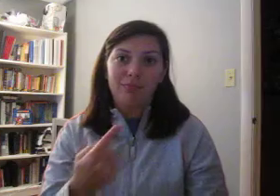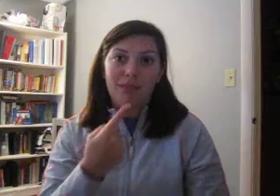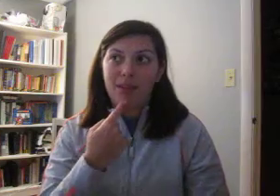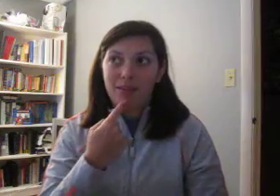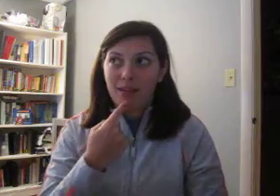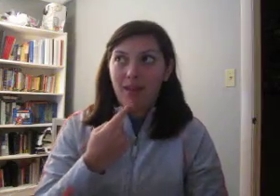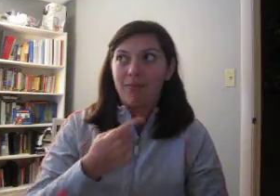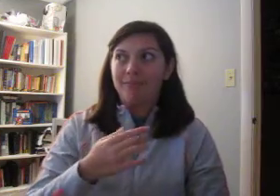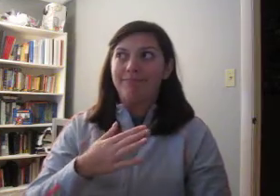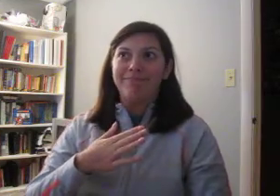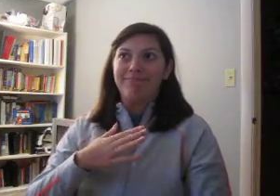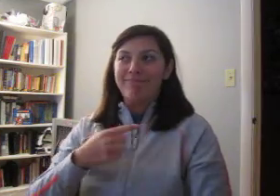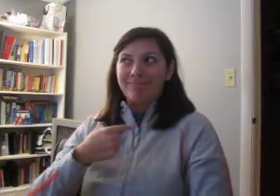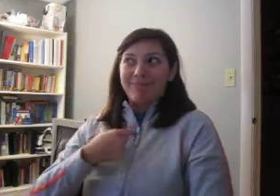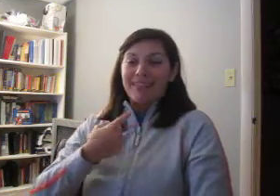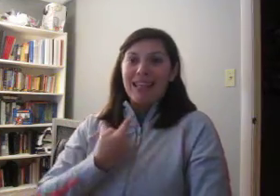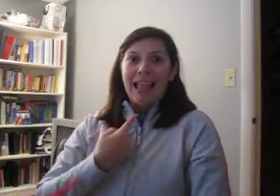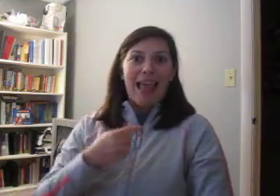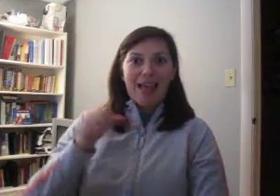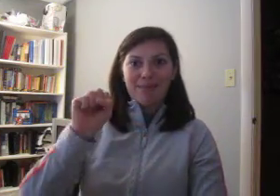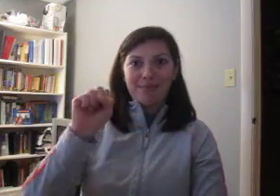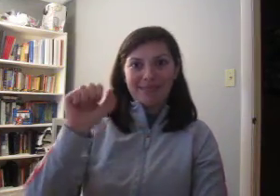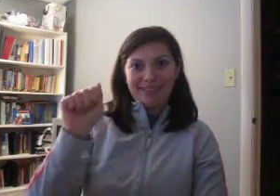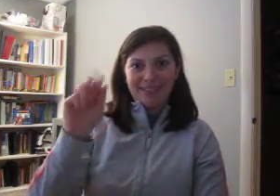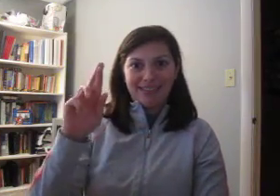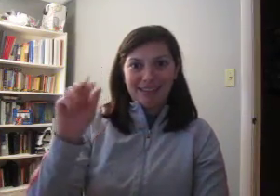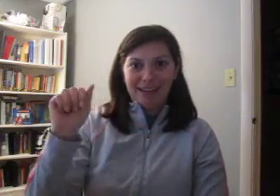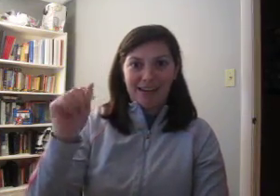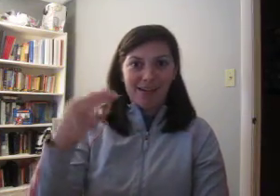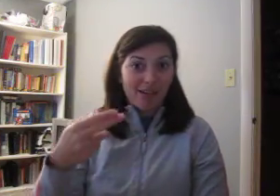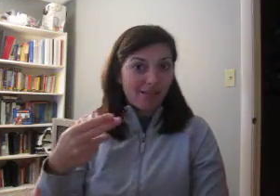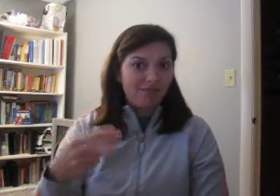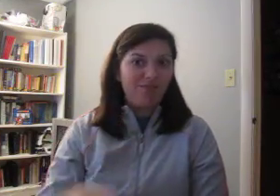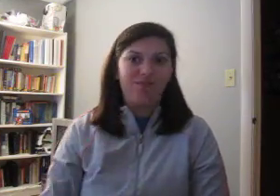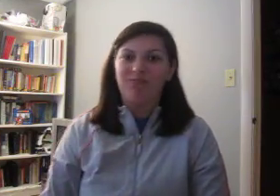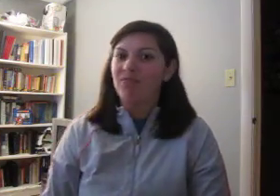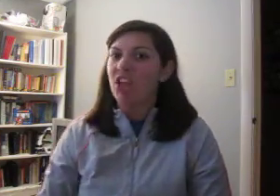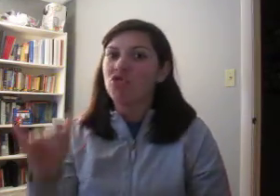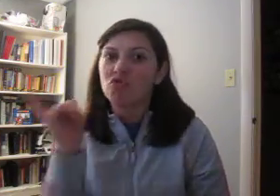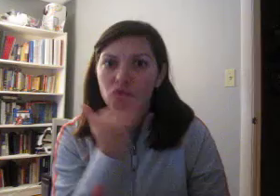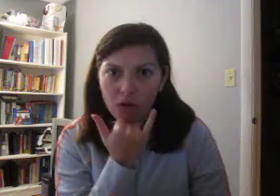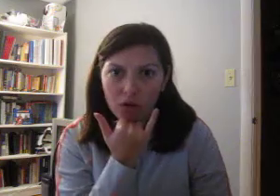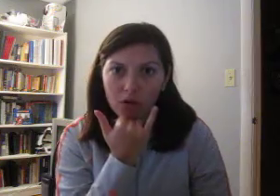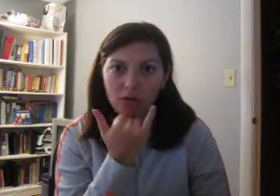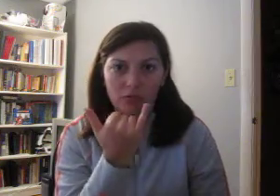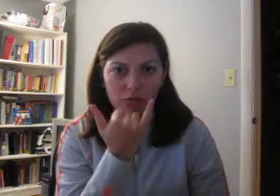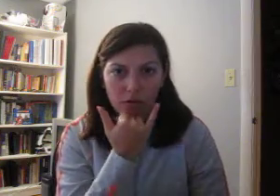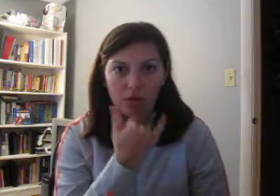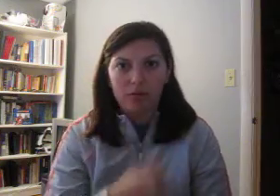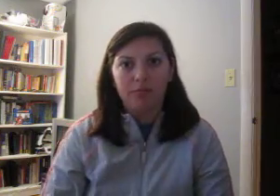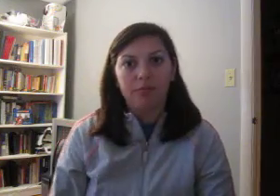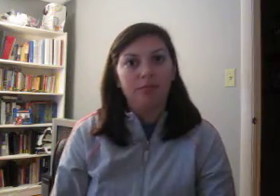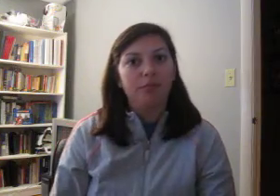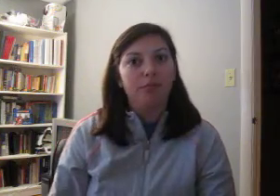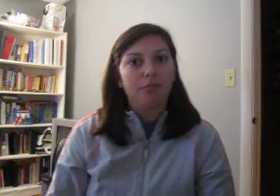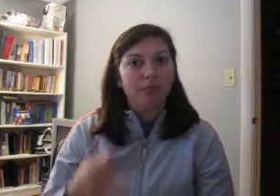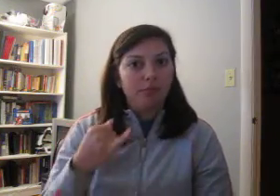that. So if I wanted to, I could propose my bill, and there's two ways to